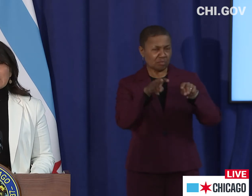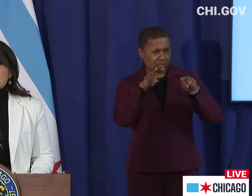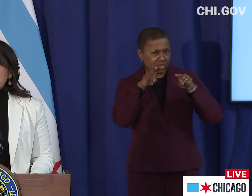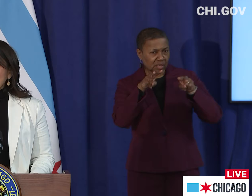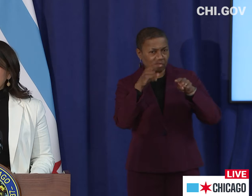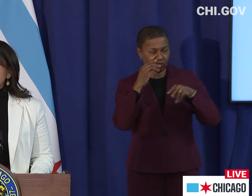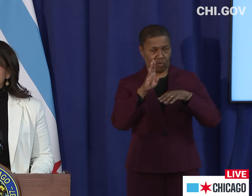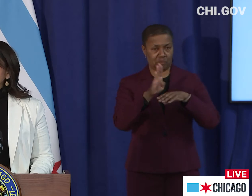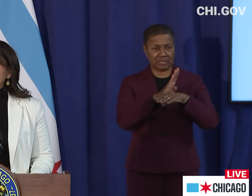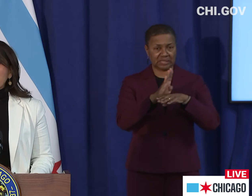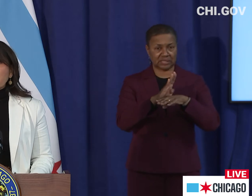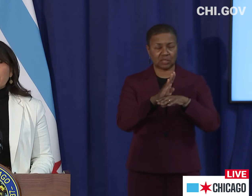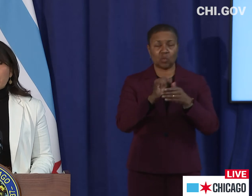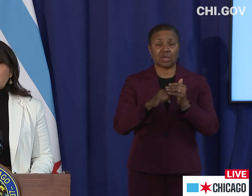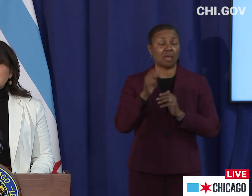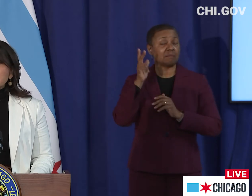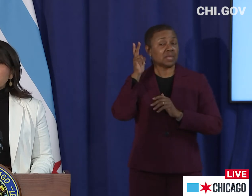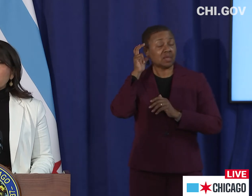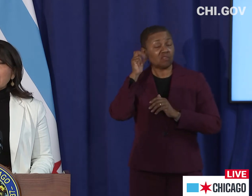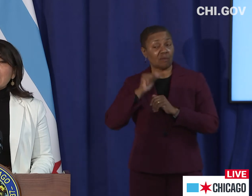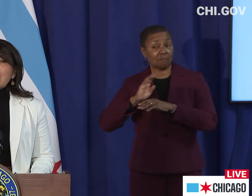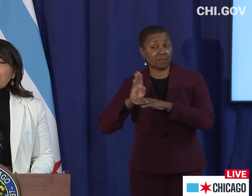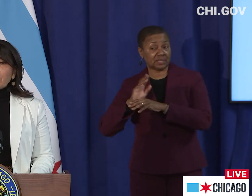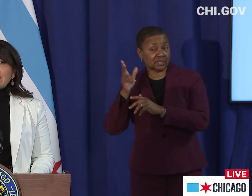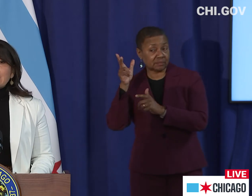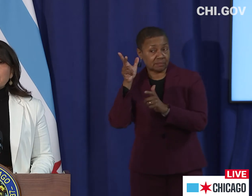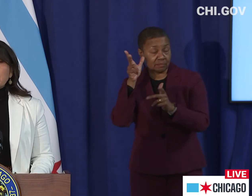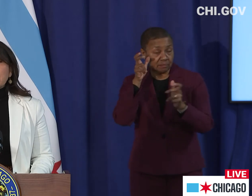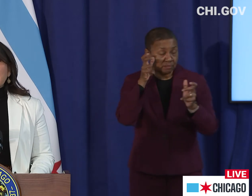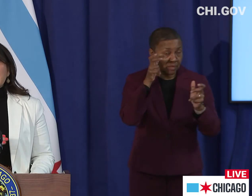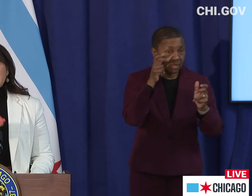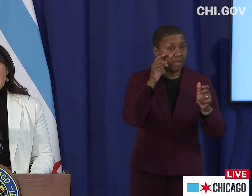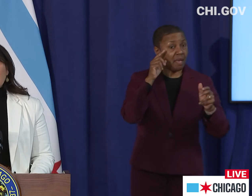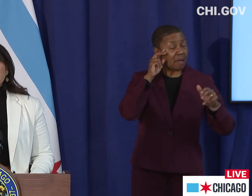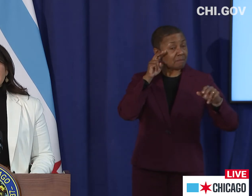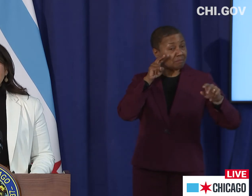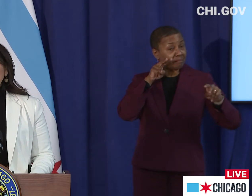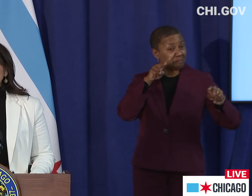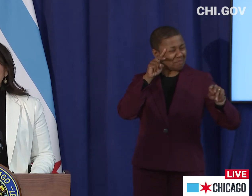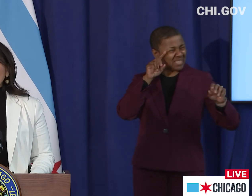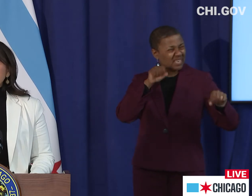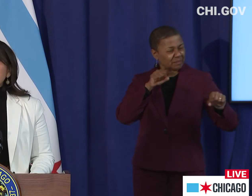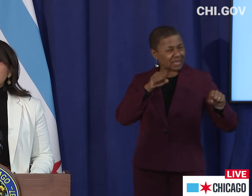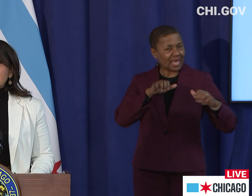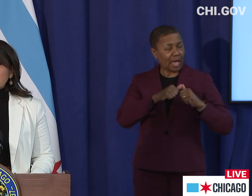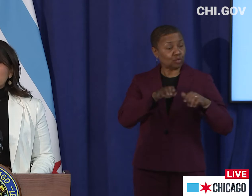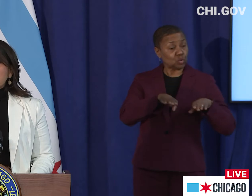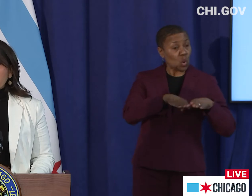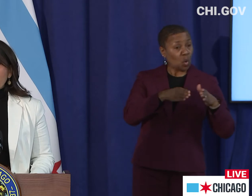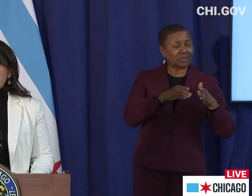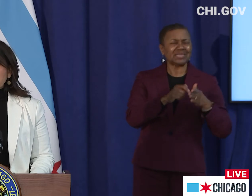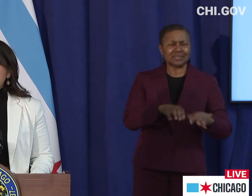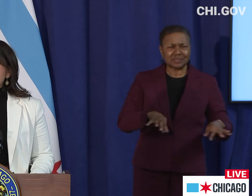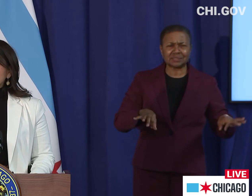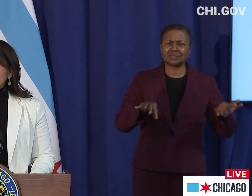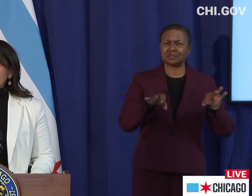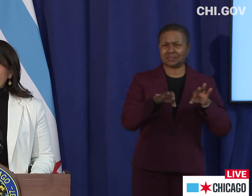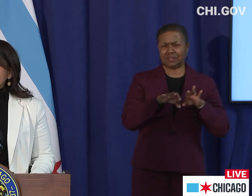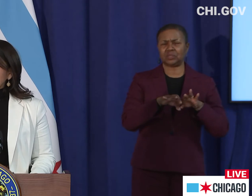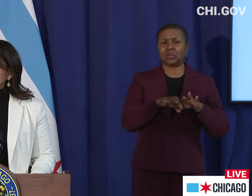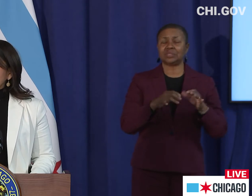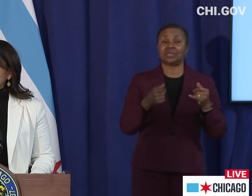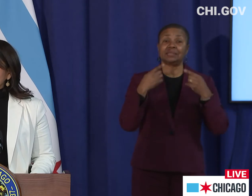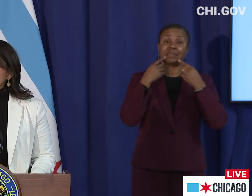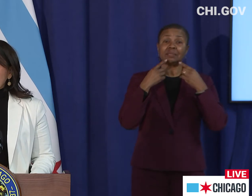for businesses. And one of the things that I'm hearing from our business community, predictability into how to continue to open is essential and important. So